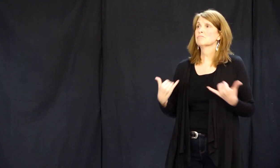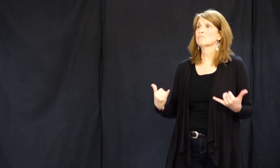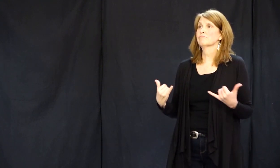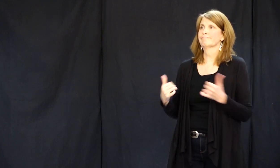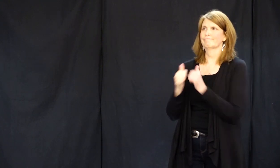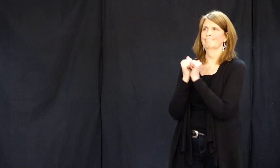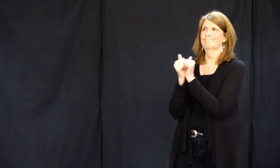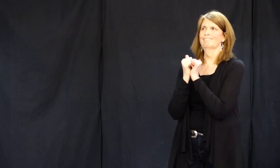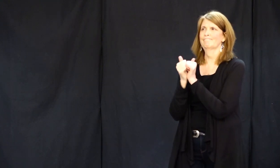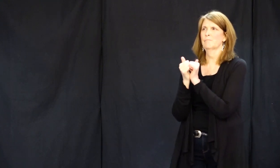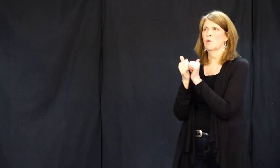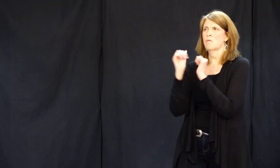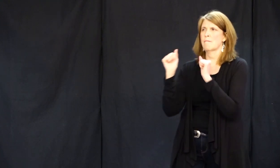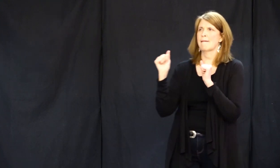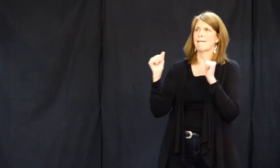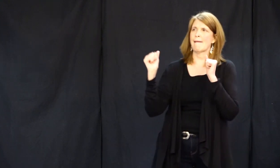we can turn the